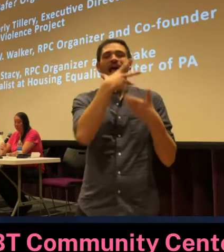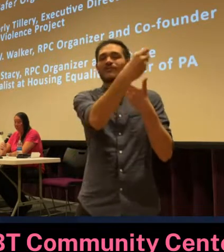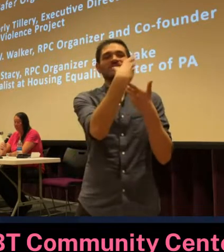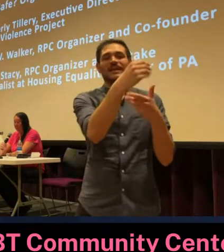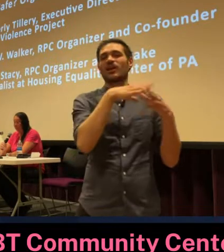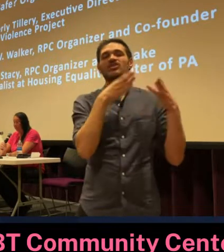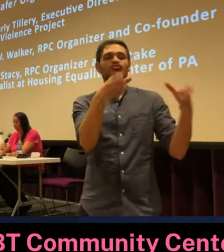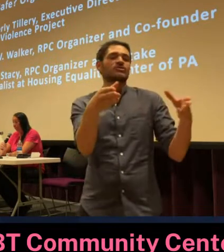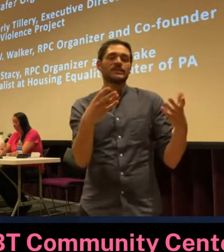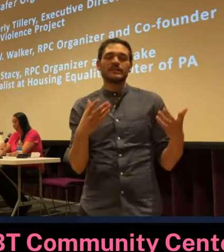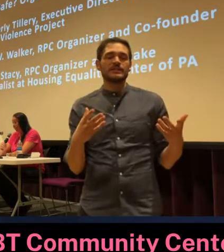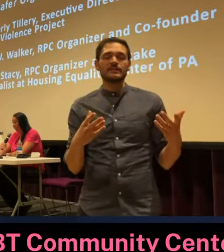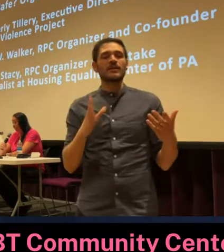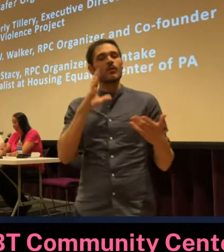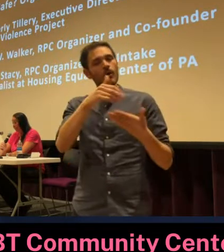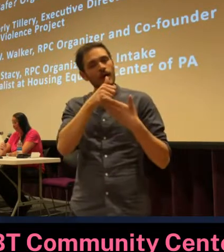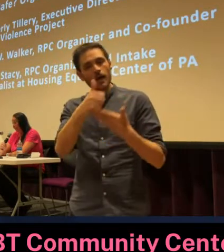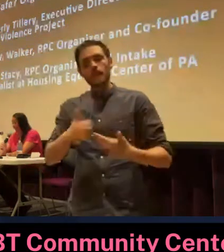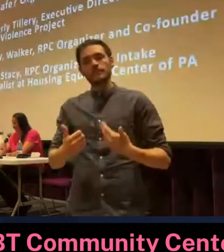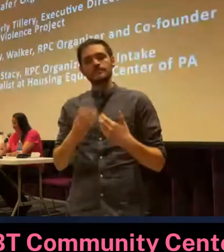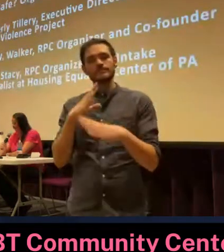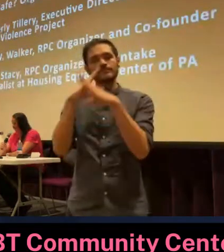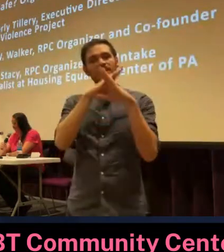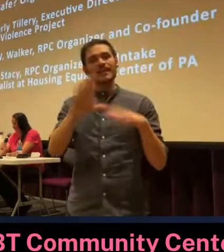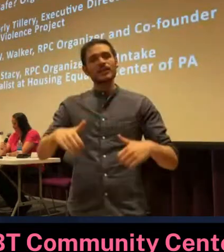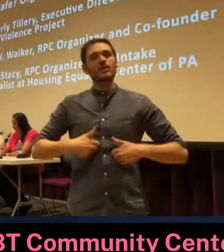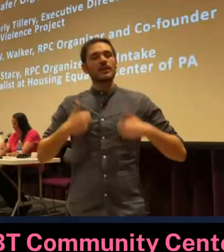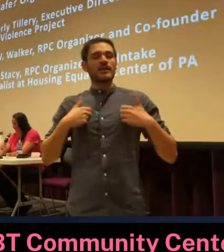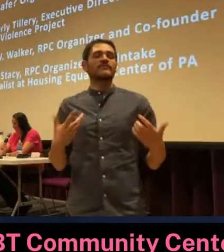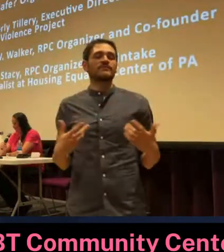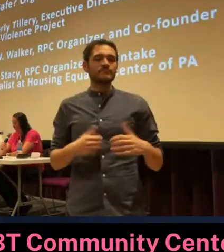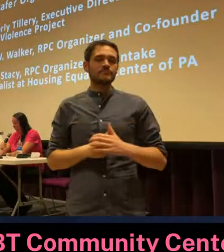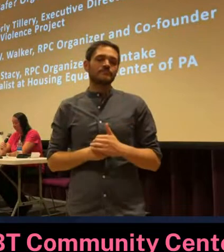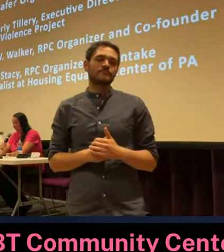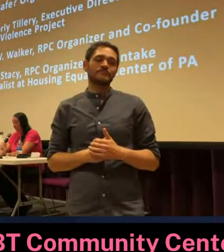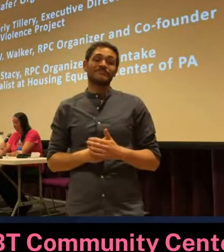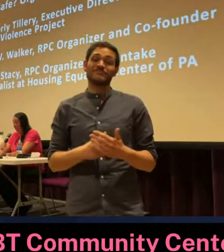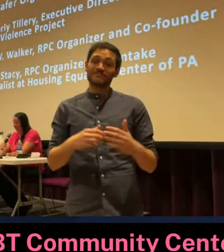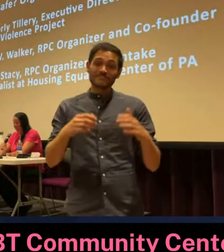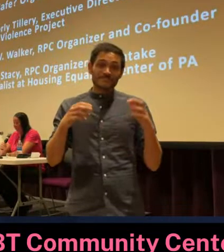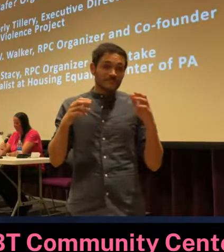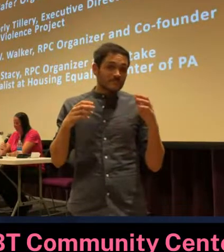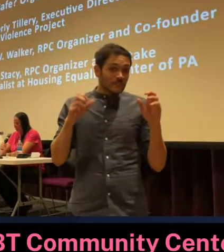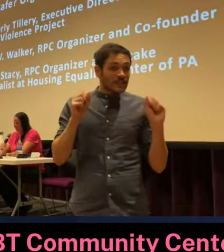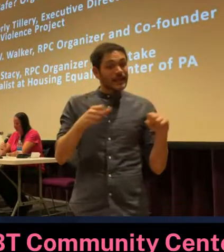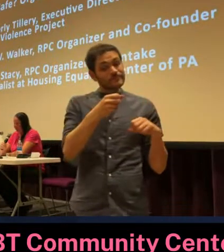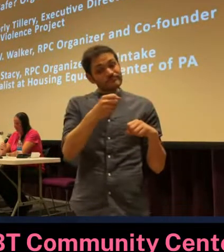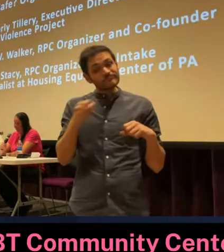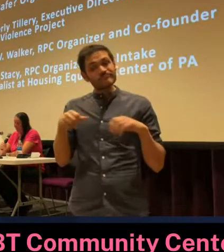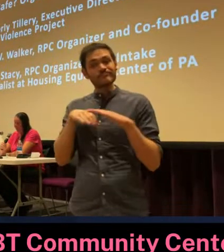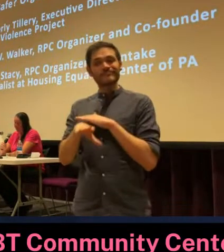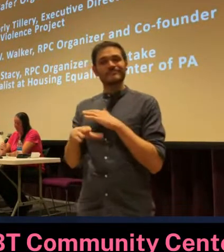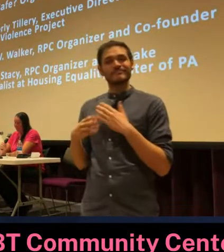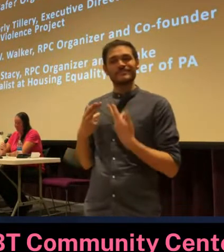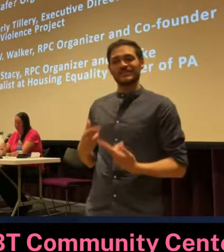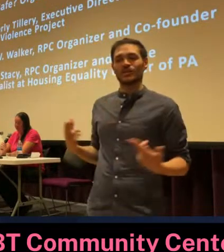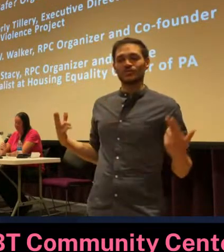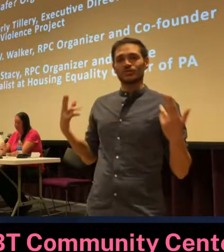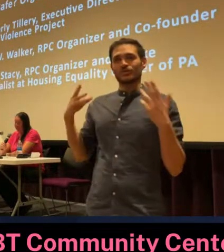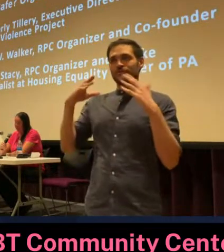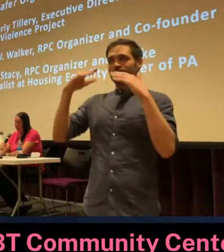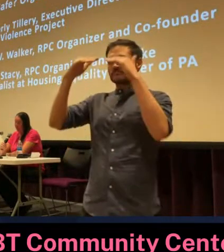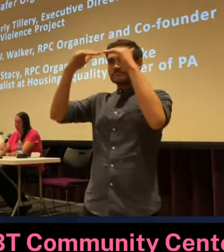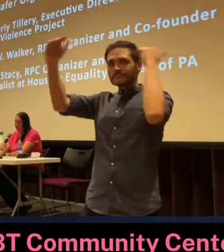lives. If we can get them into shelters and stuff. For years now, I've